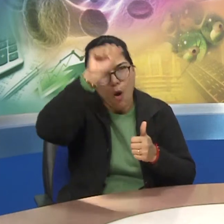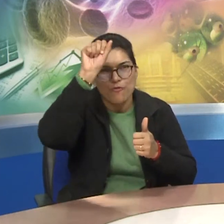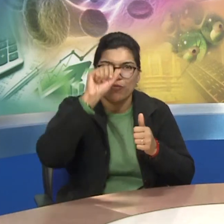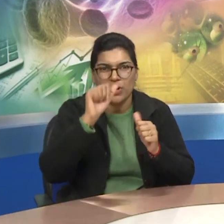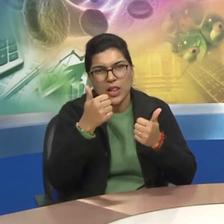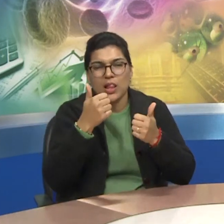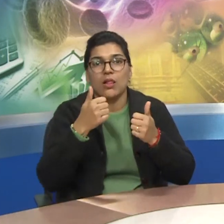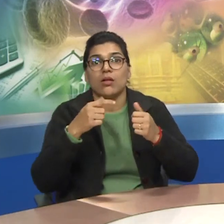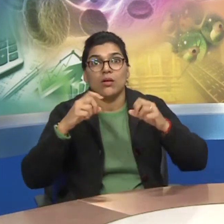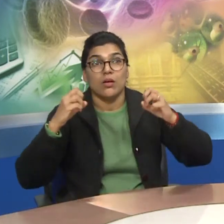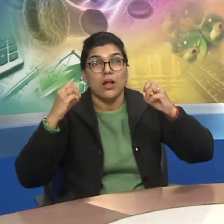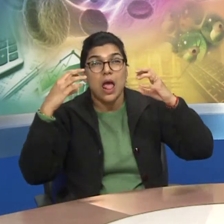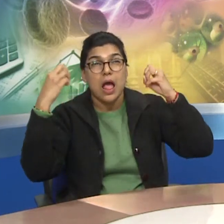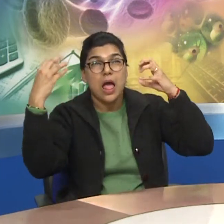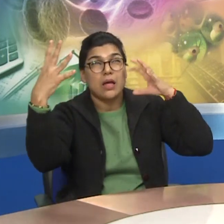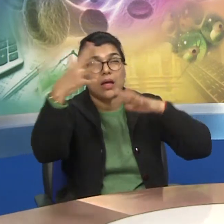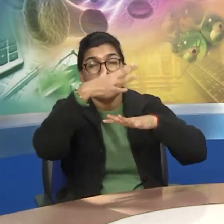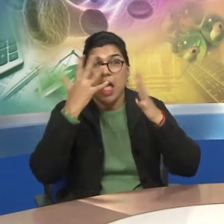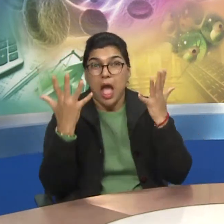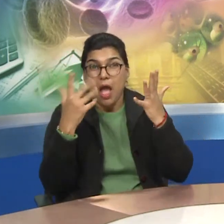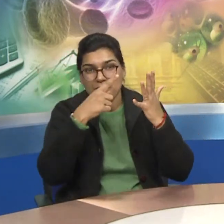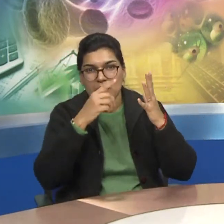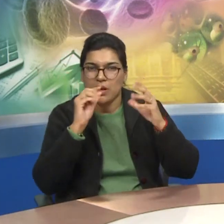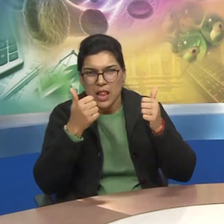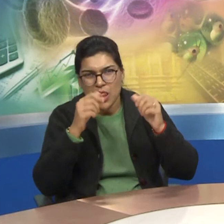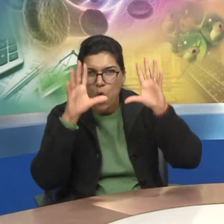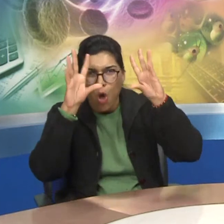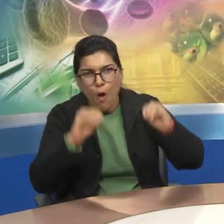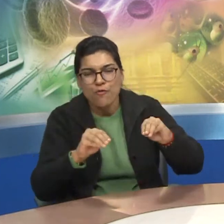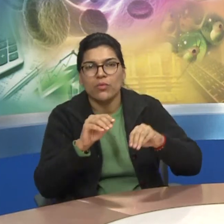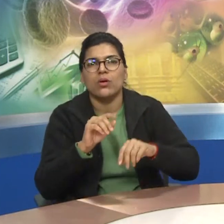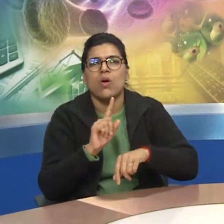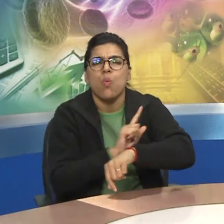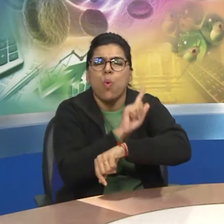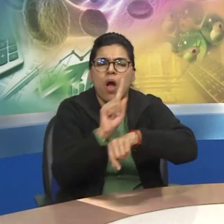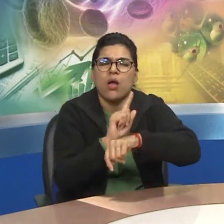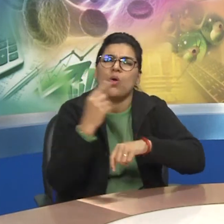they participated by turning off all non-essential lights.